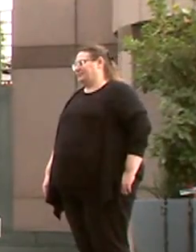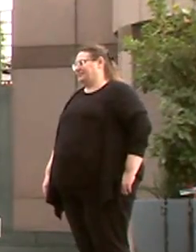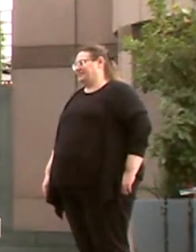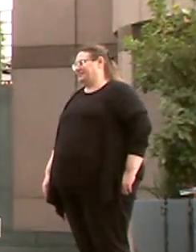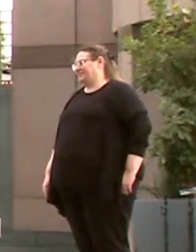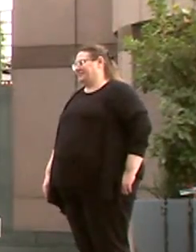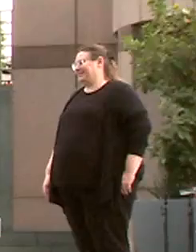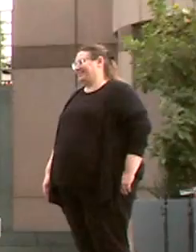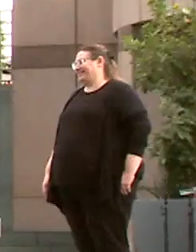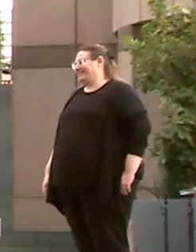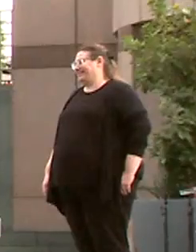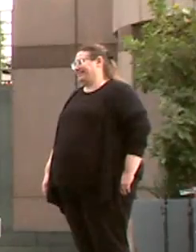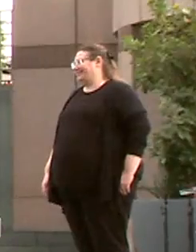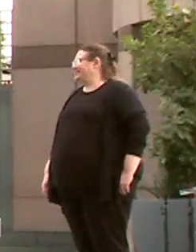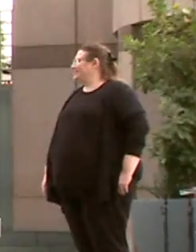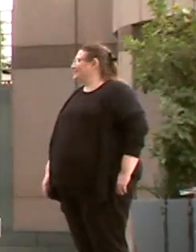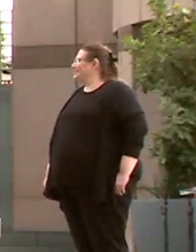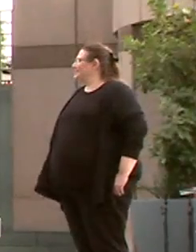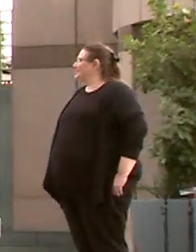Um,